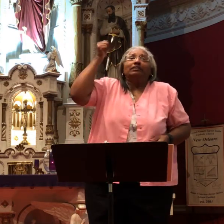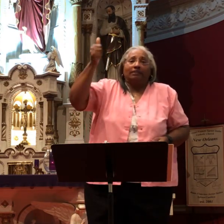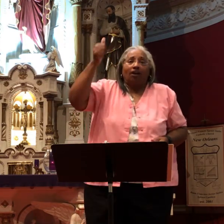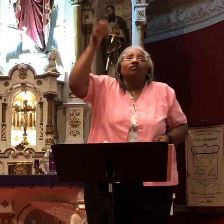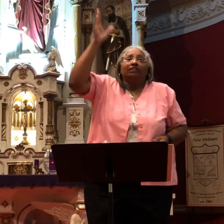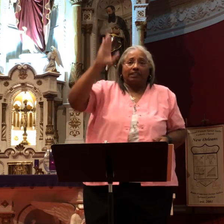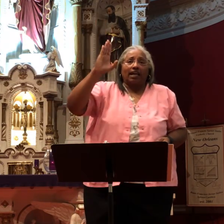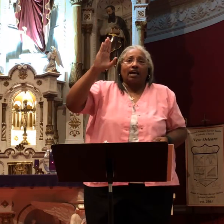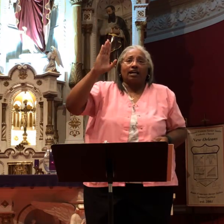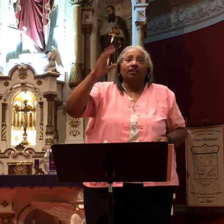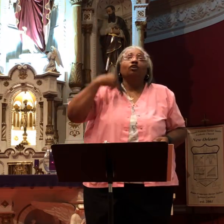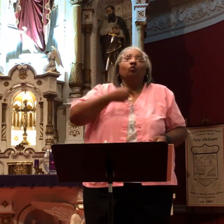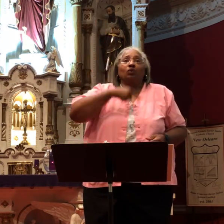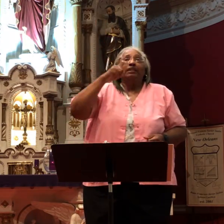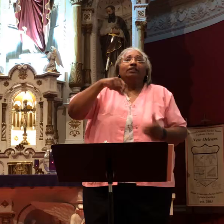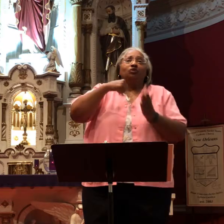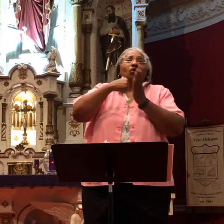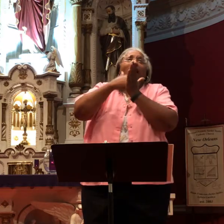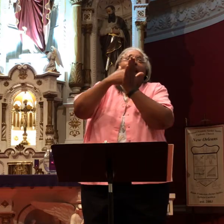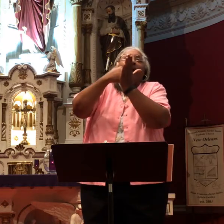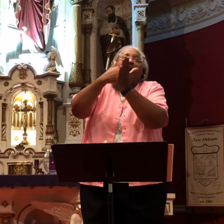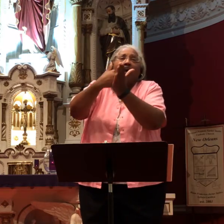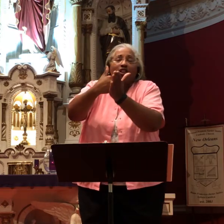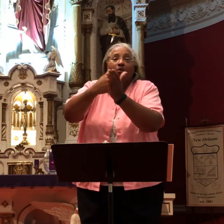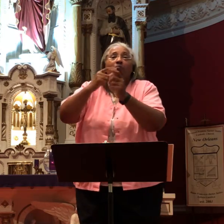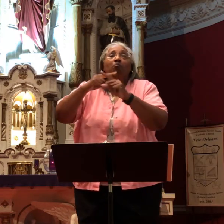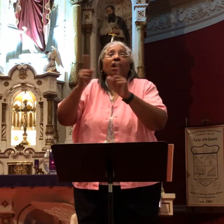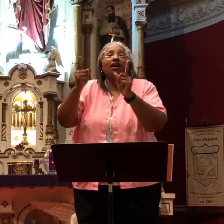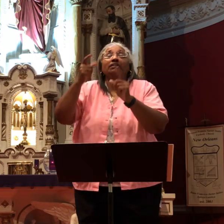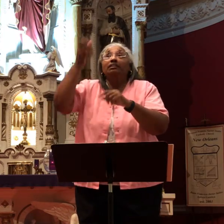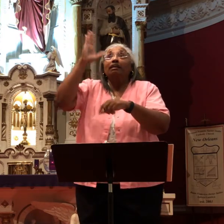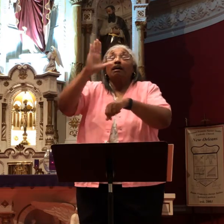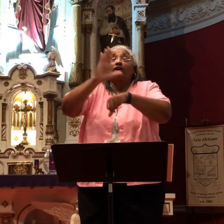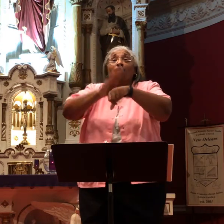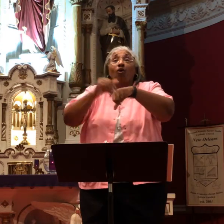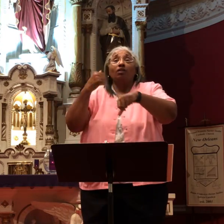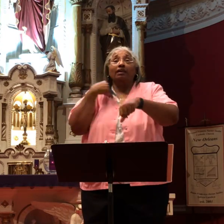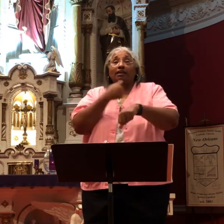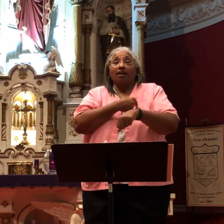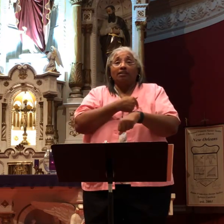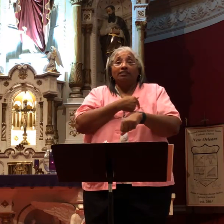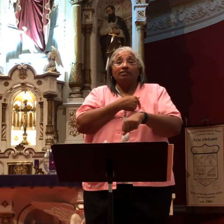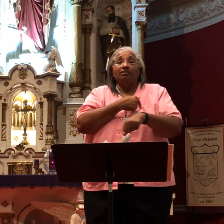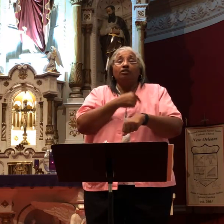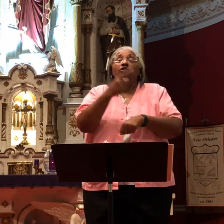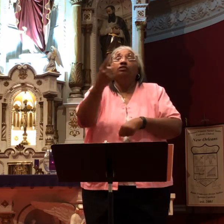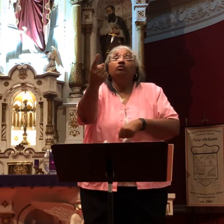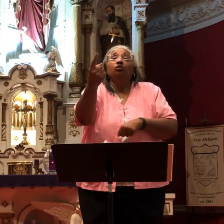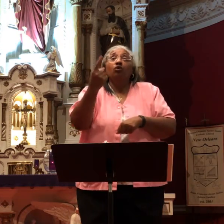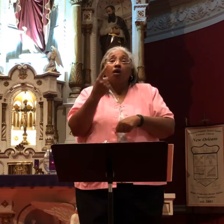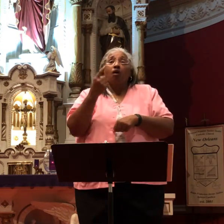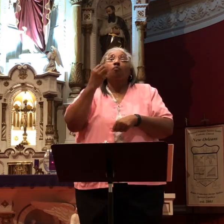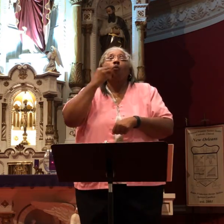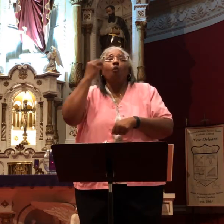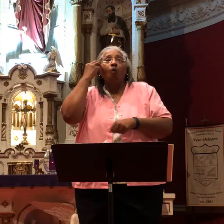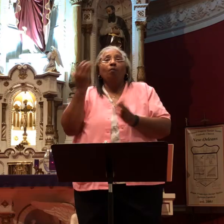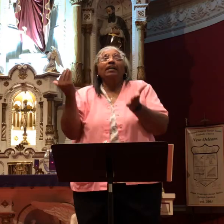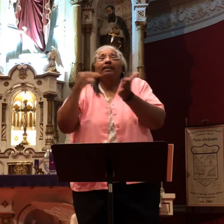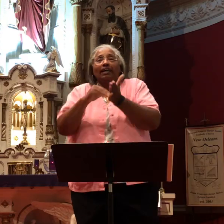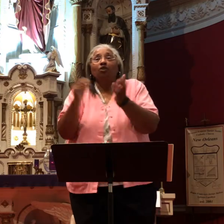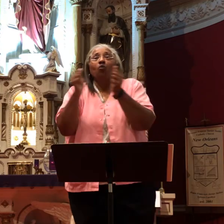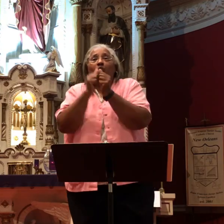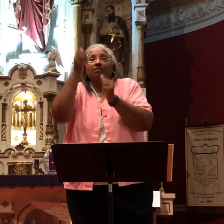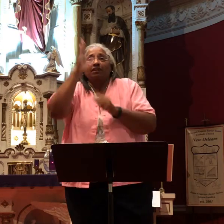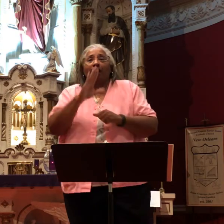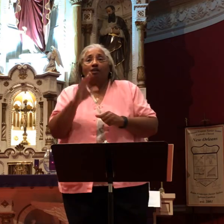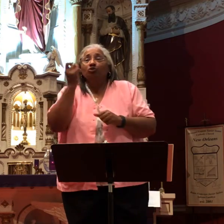need to help him, but that we are being called in a very powerful way to come back to God, to understand